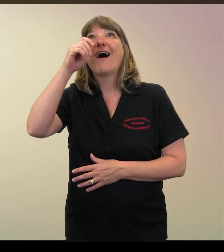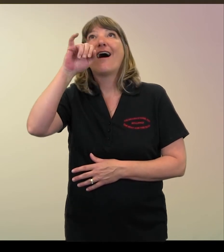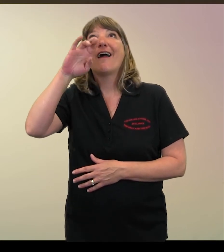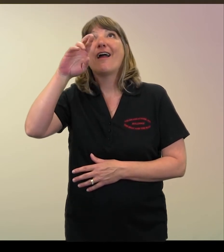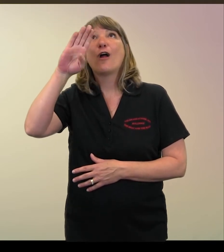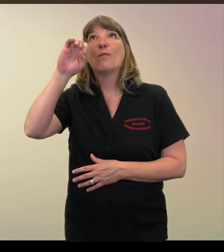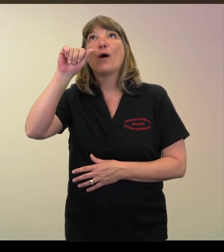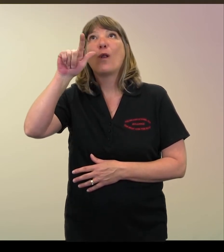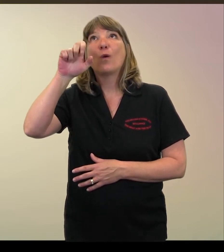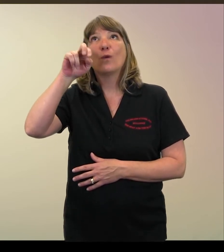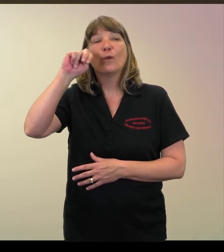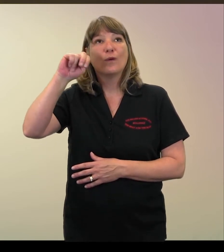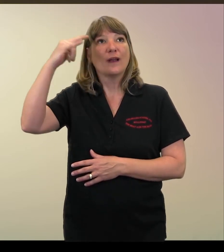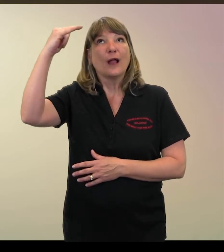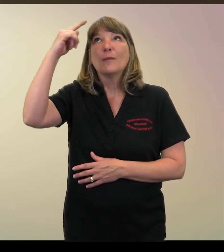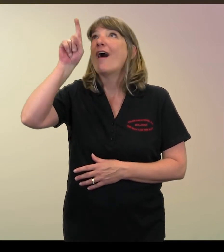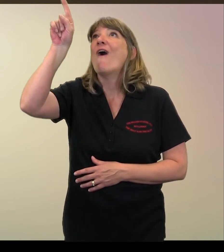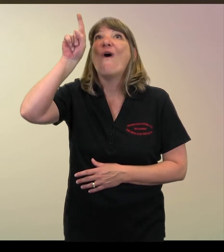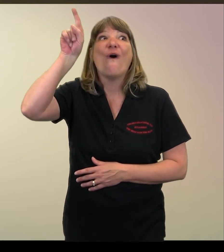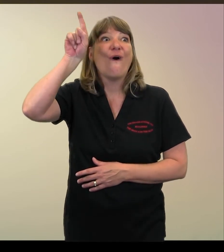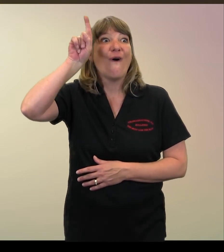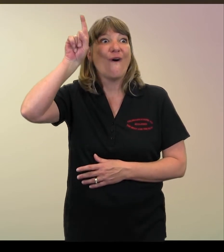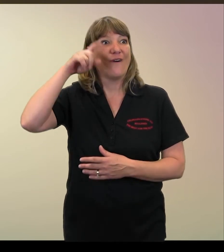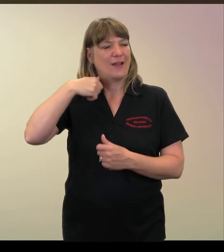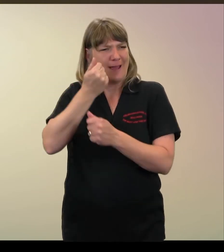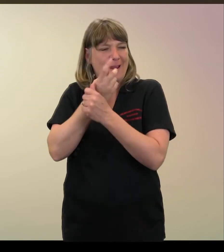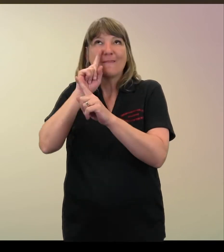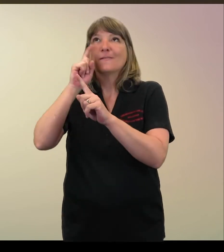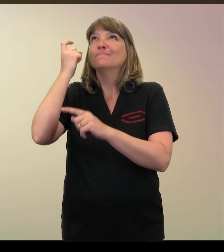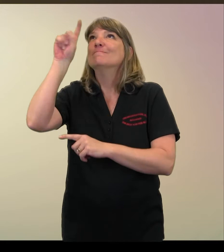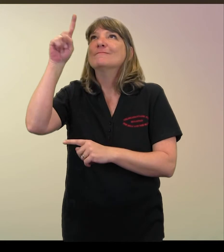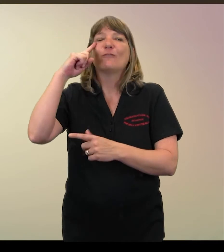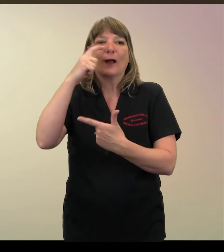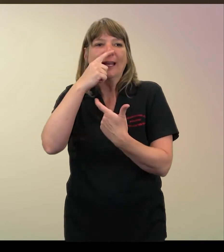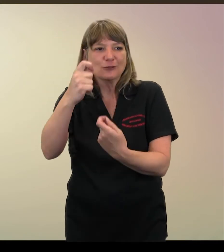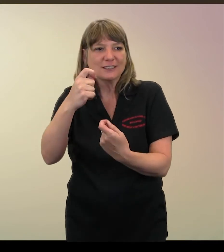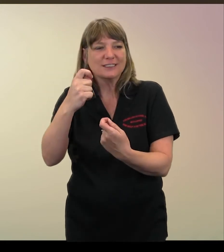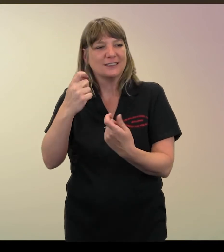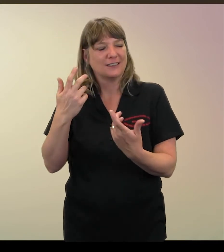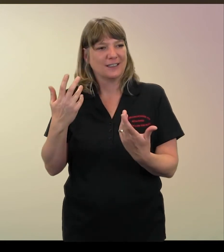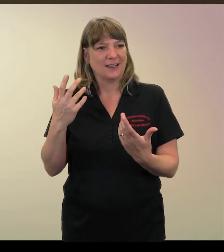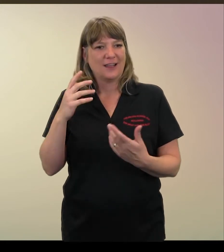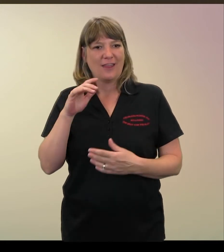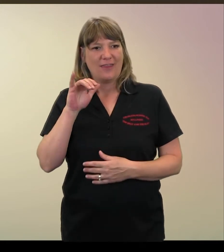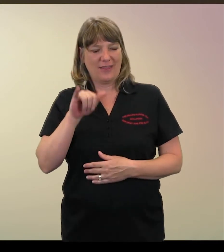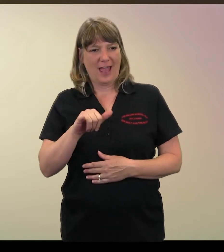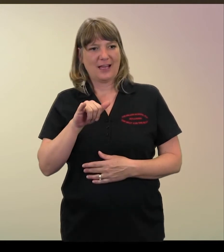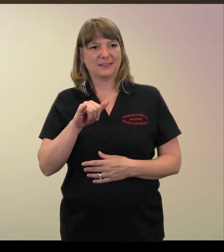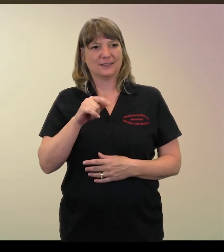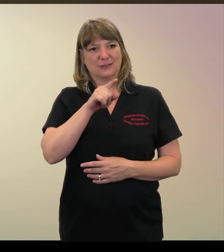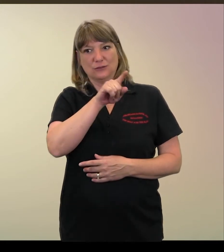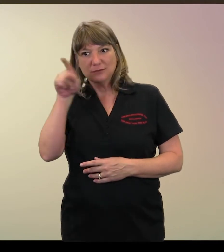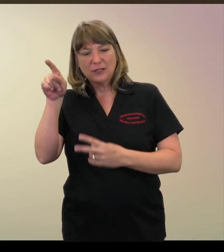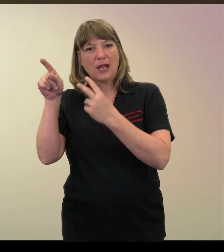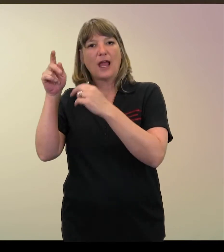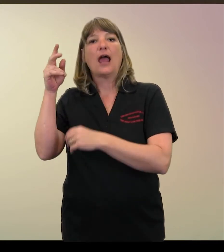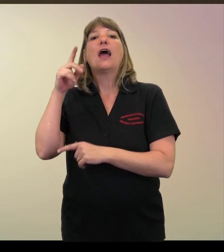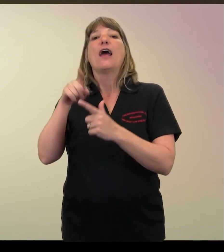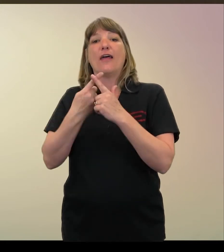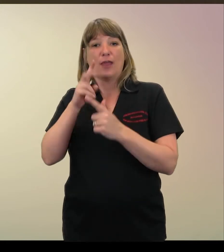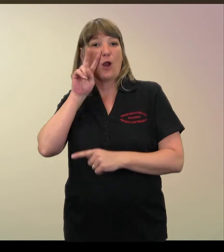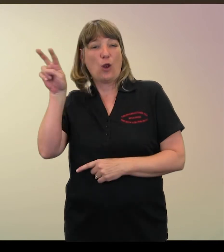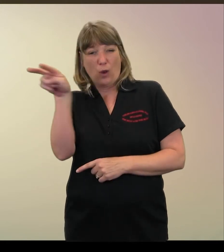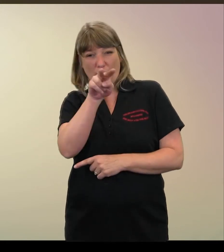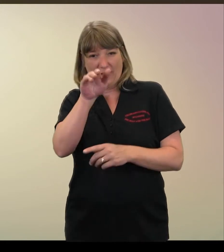air balloon or an airplane. Pointing when anything stands out to them as being interesting. And again, directing that